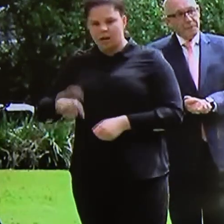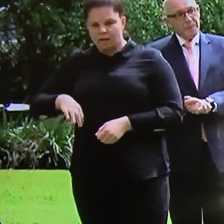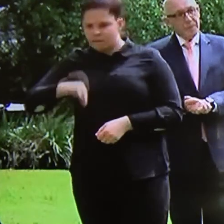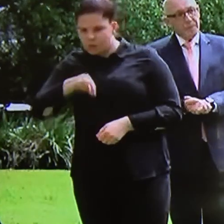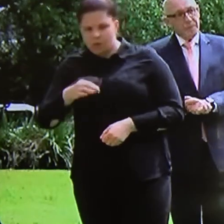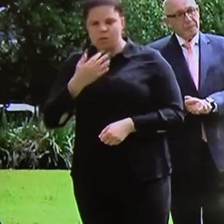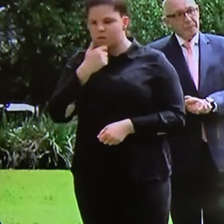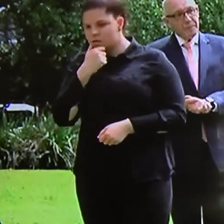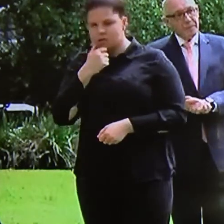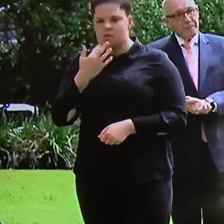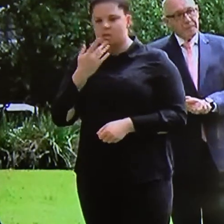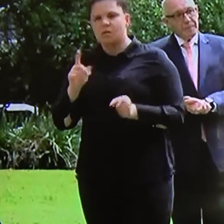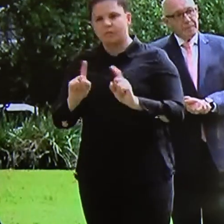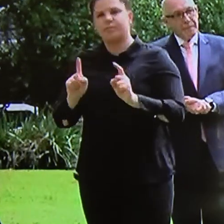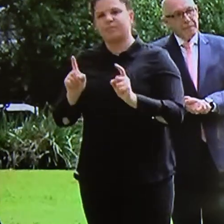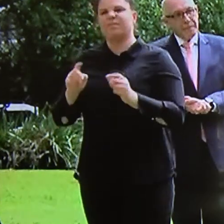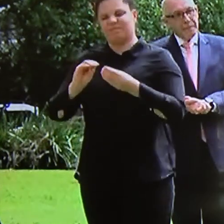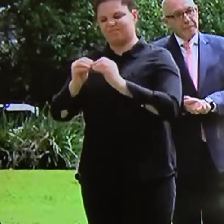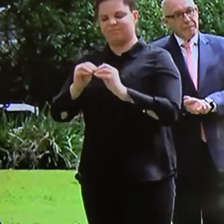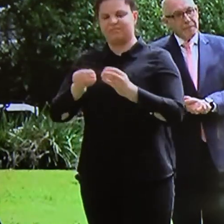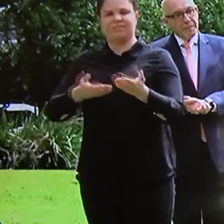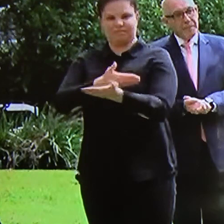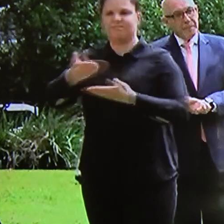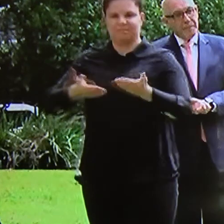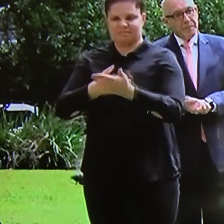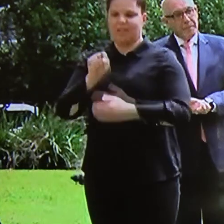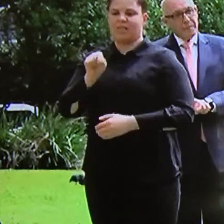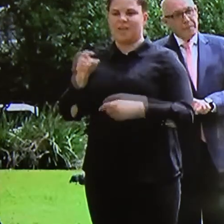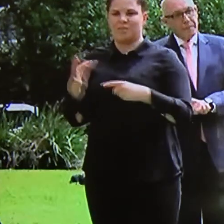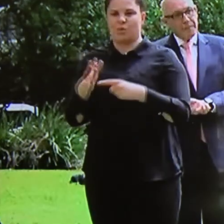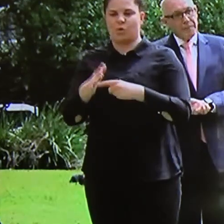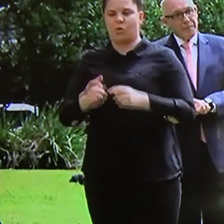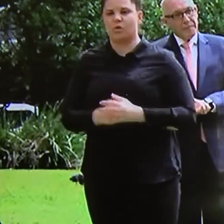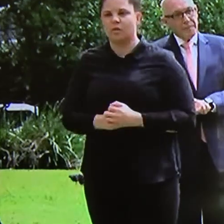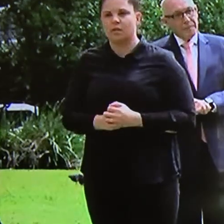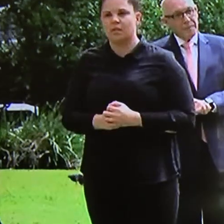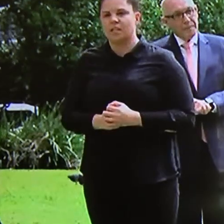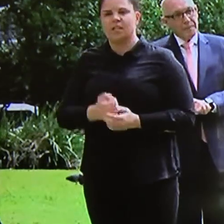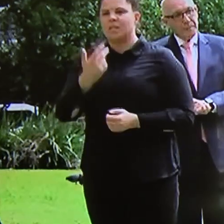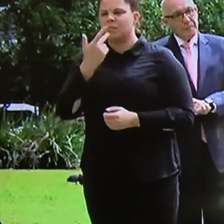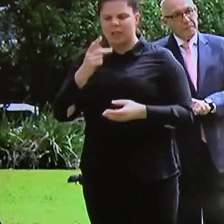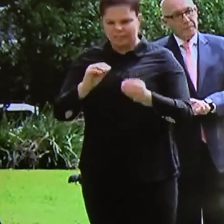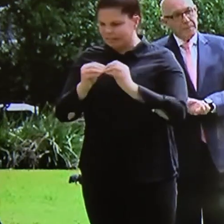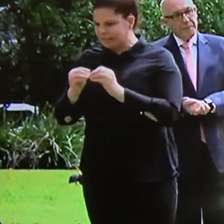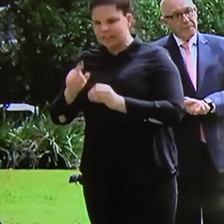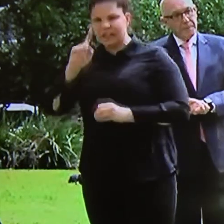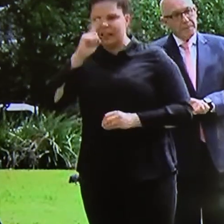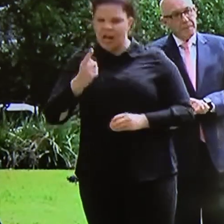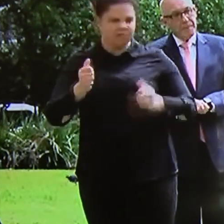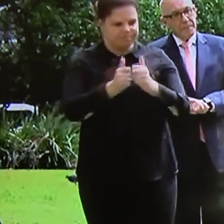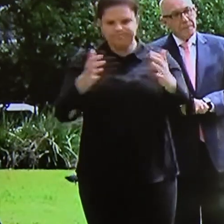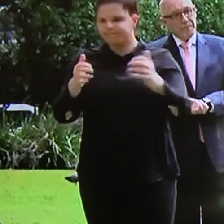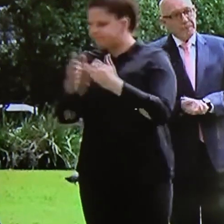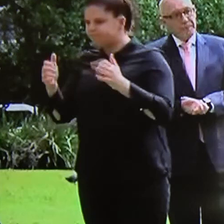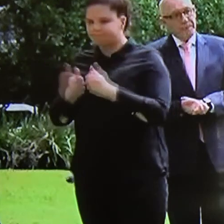about negotiation, mediation and arbitration. If they cannot get to an agreed position,